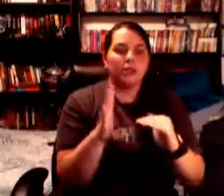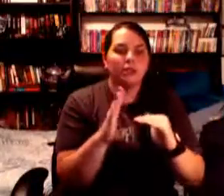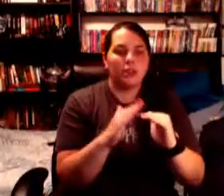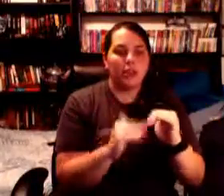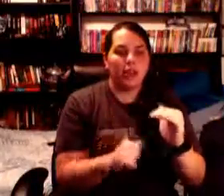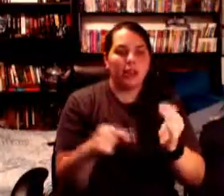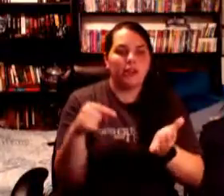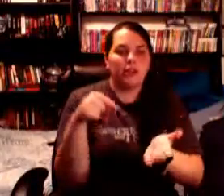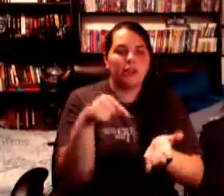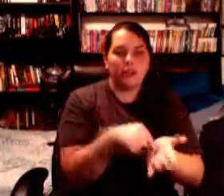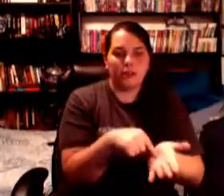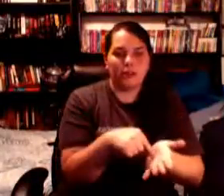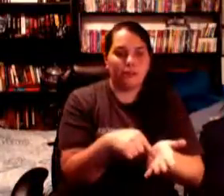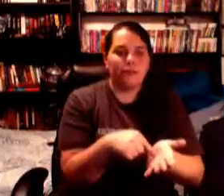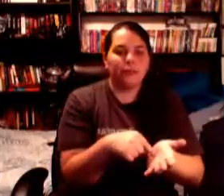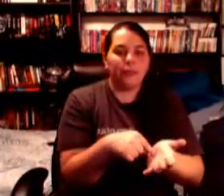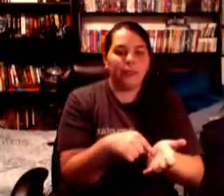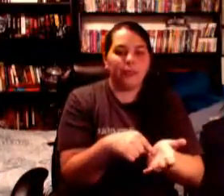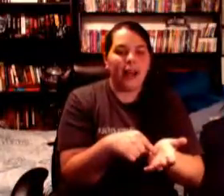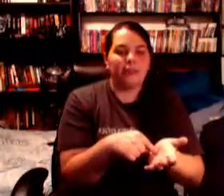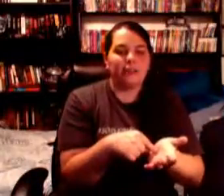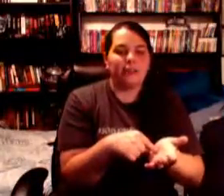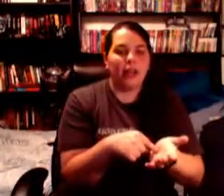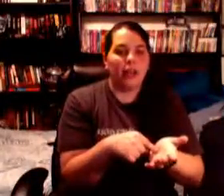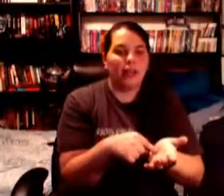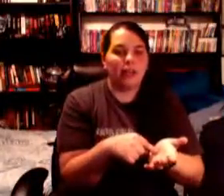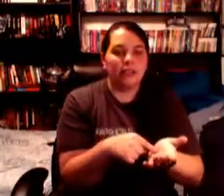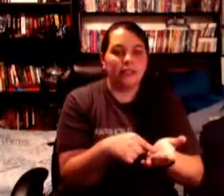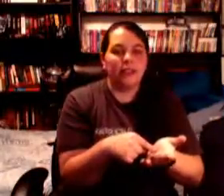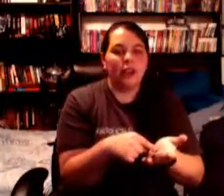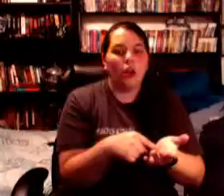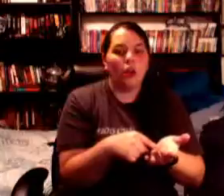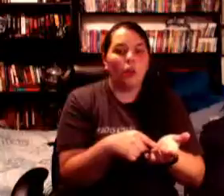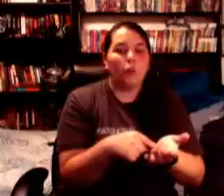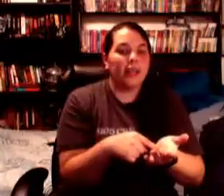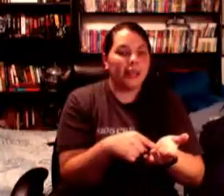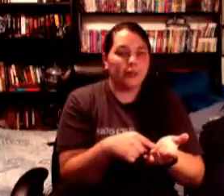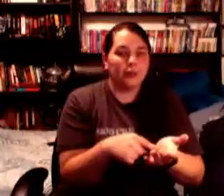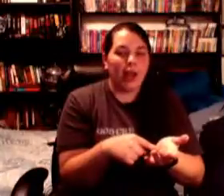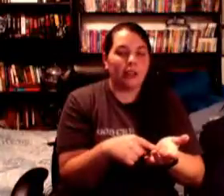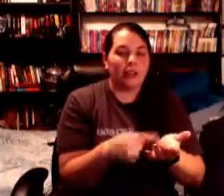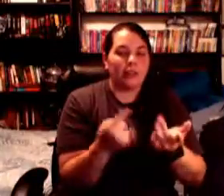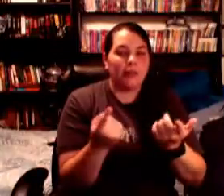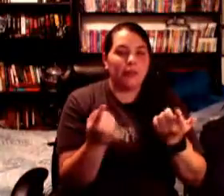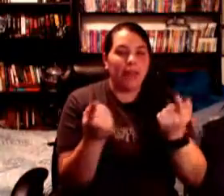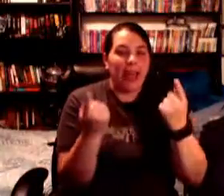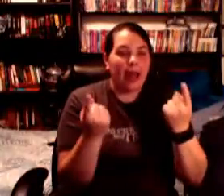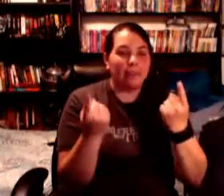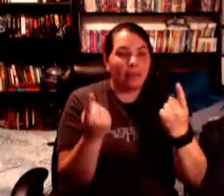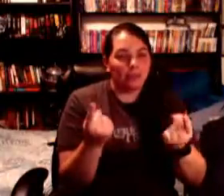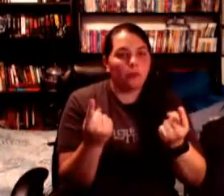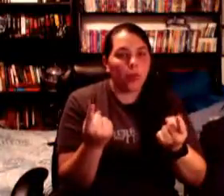promise than this. The last line is when he comes back, but it's going to be the happen